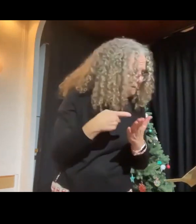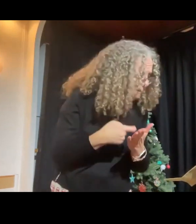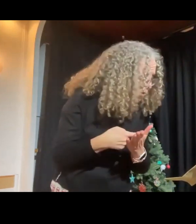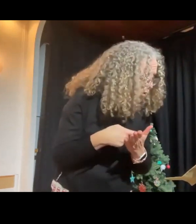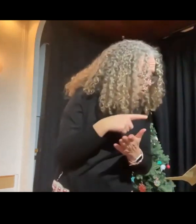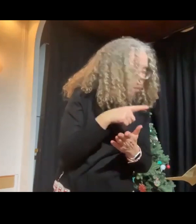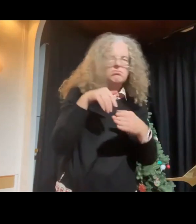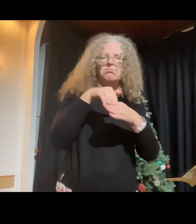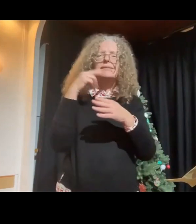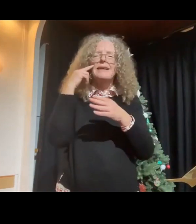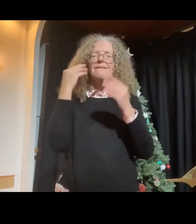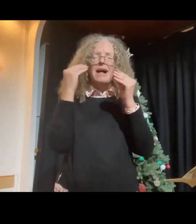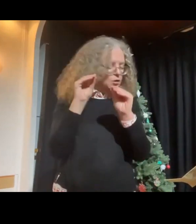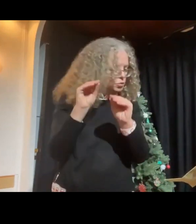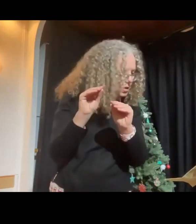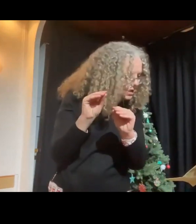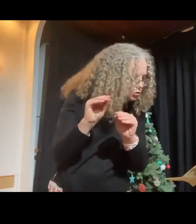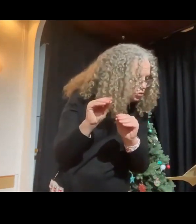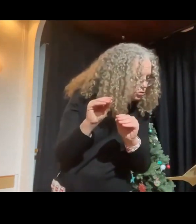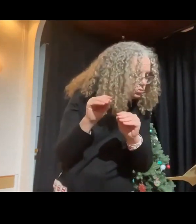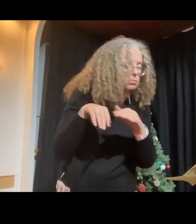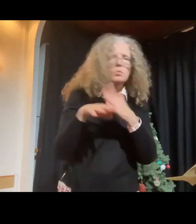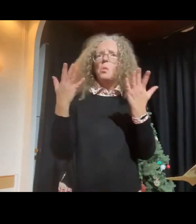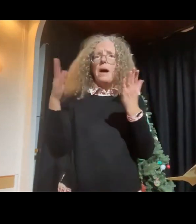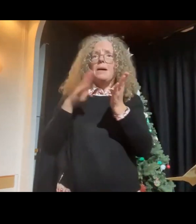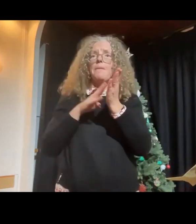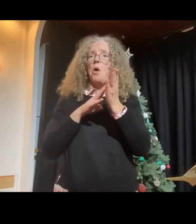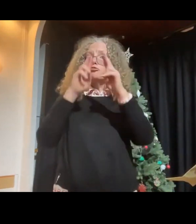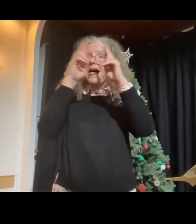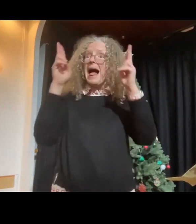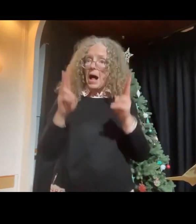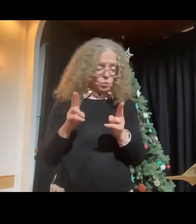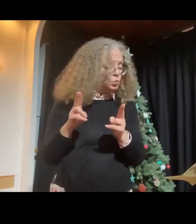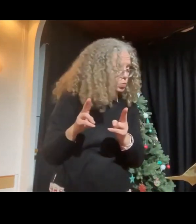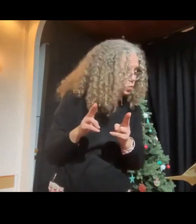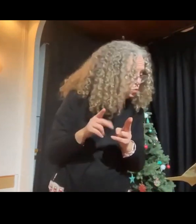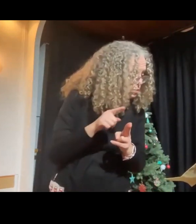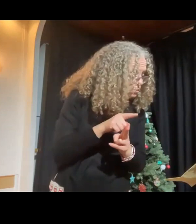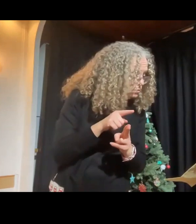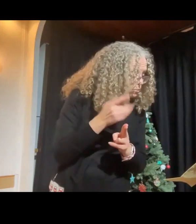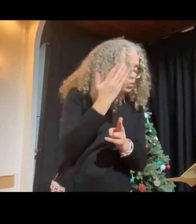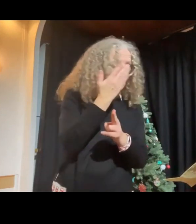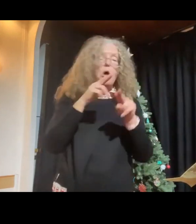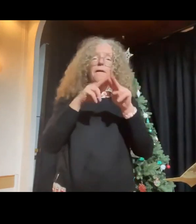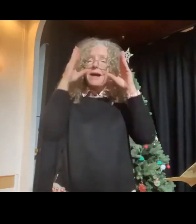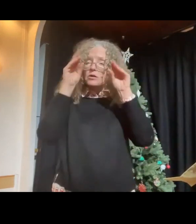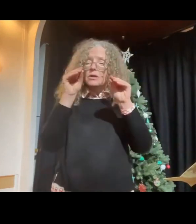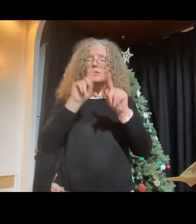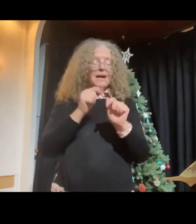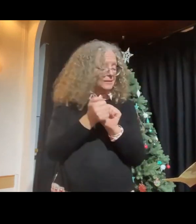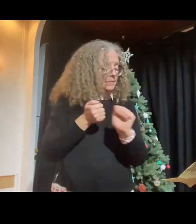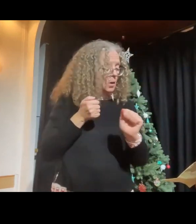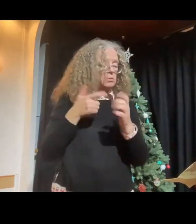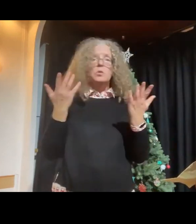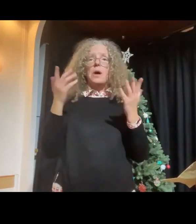is a senior lecturer at the University of Edinburgh in deaf education and is based in Murray House.